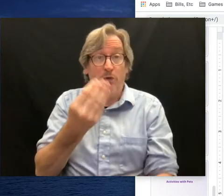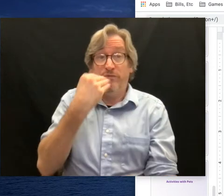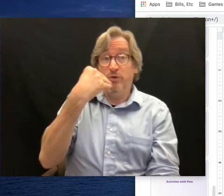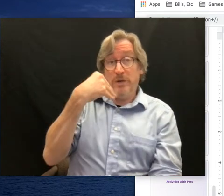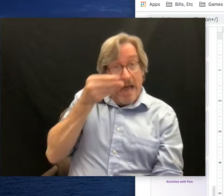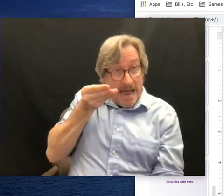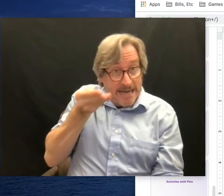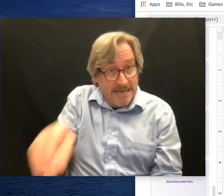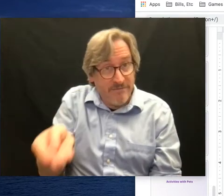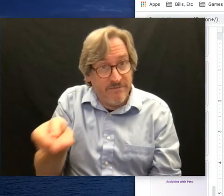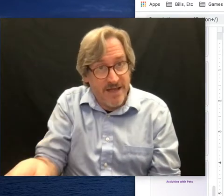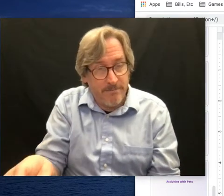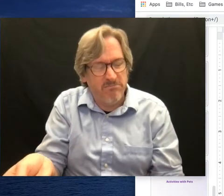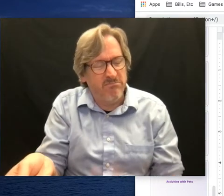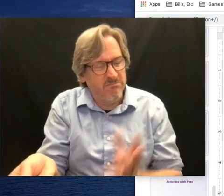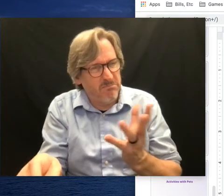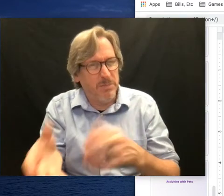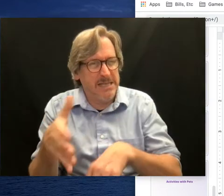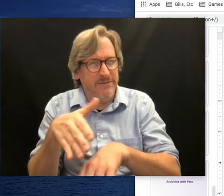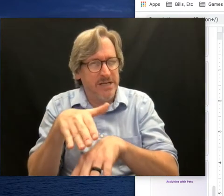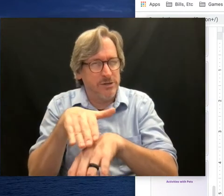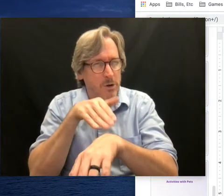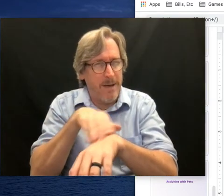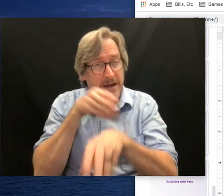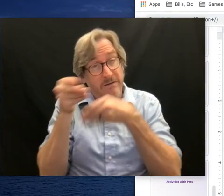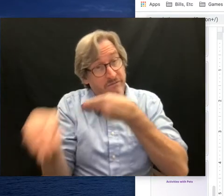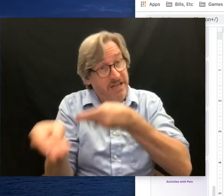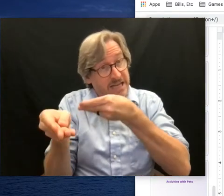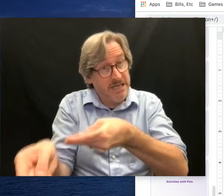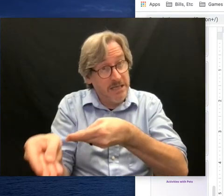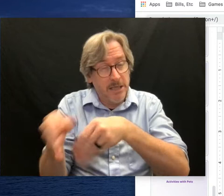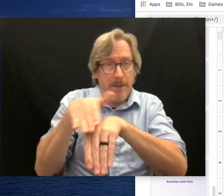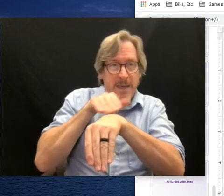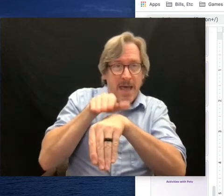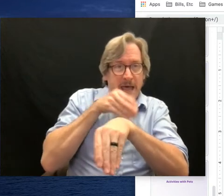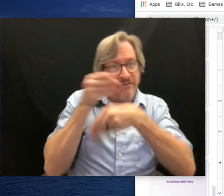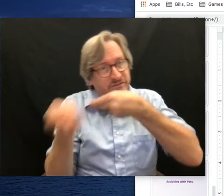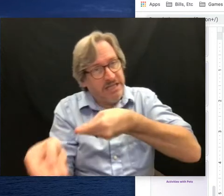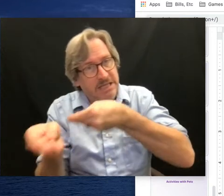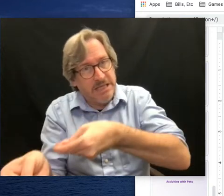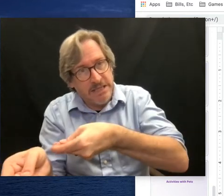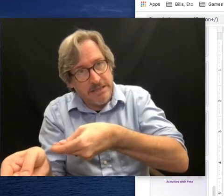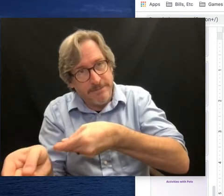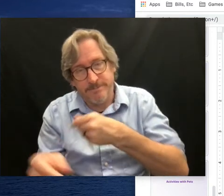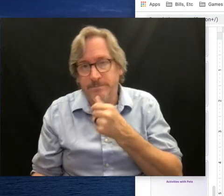pet food, I give them. But it's even easier to go pet, feed.